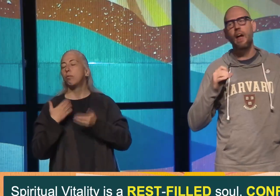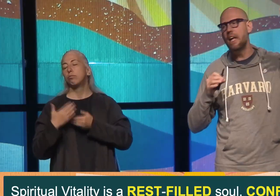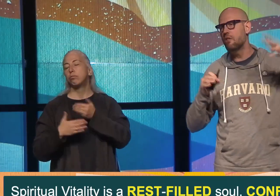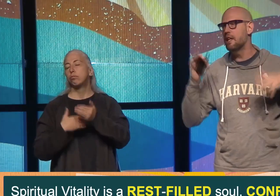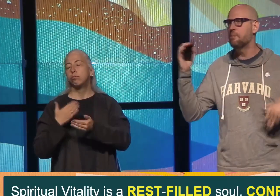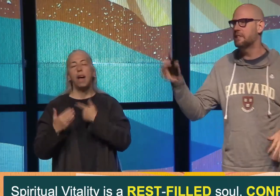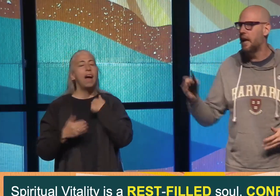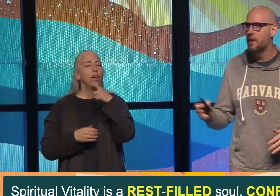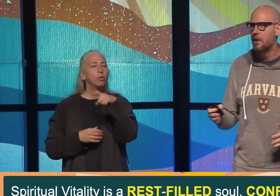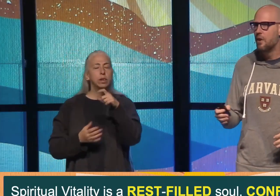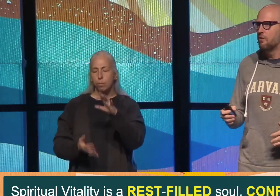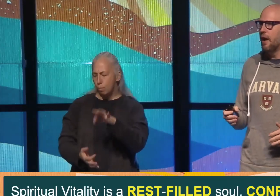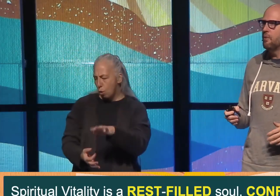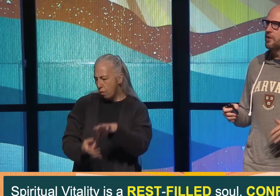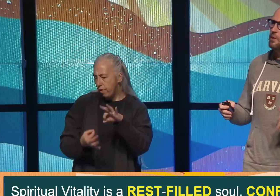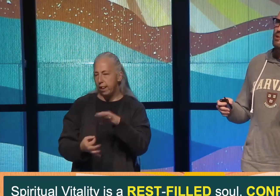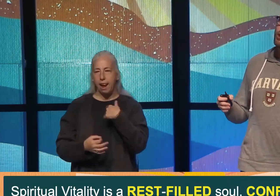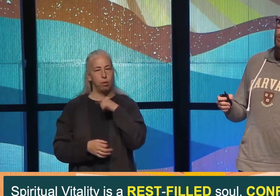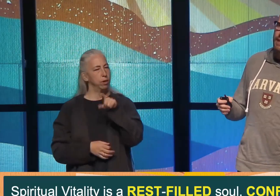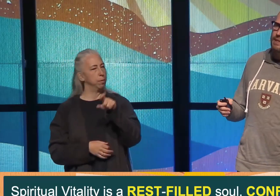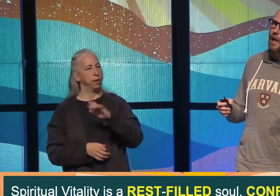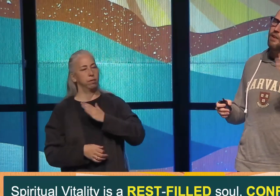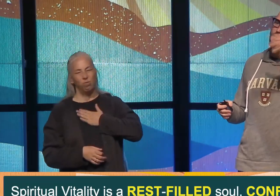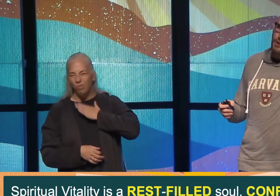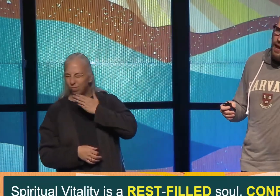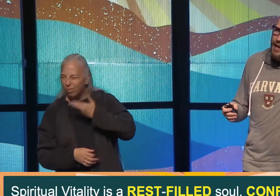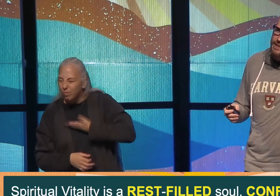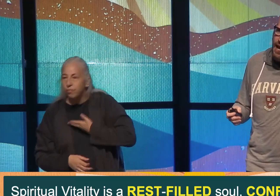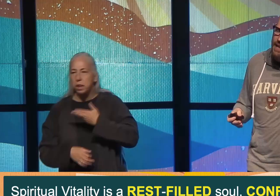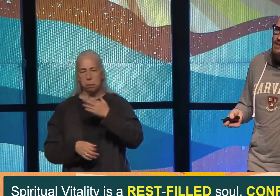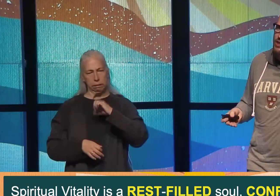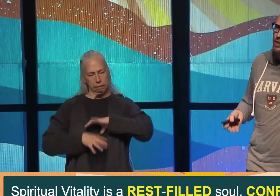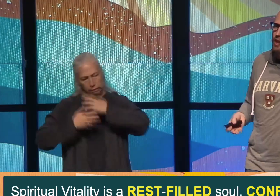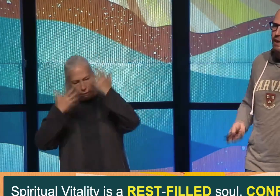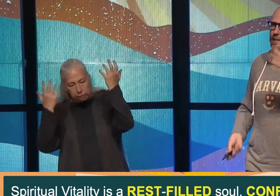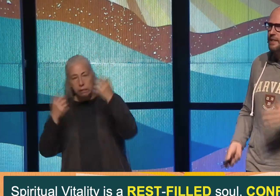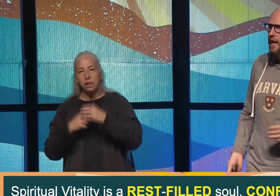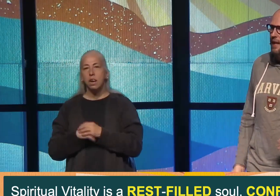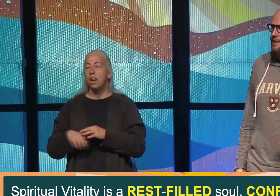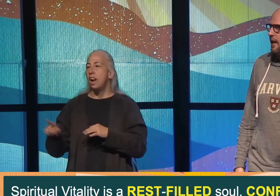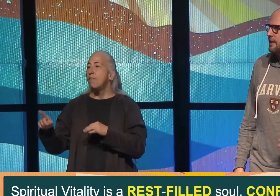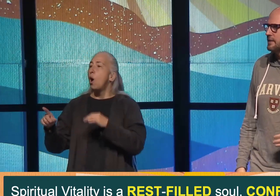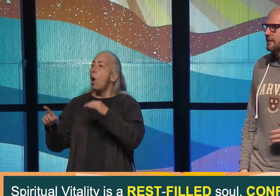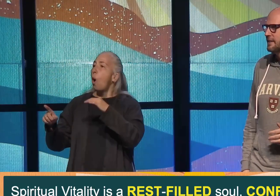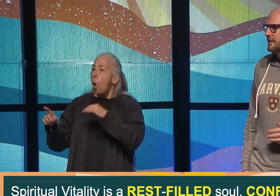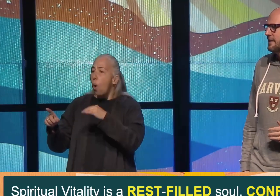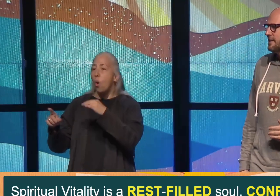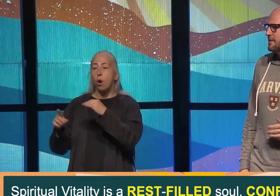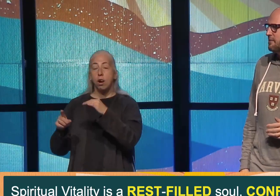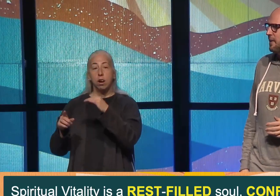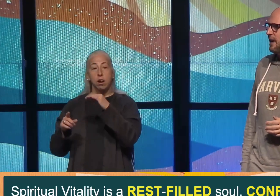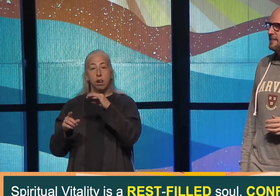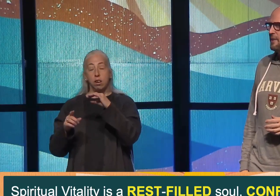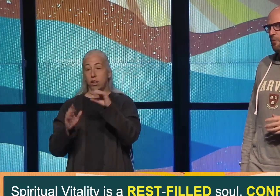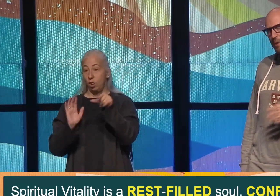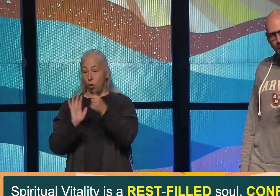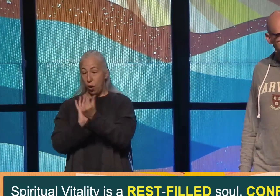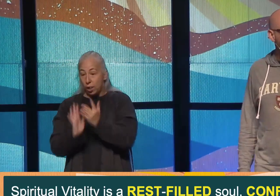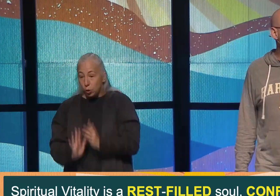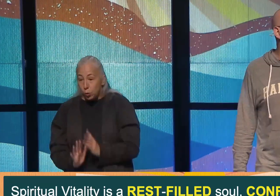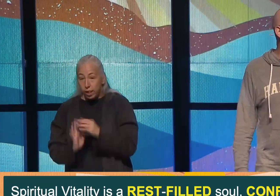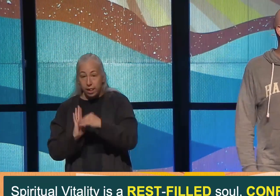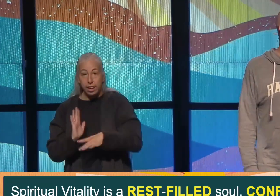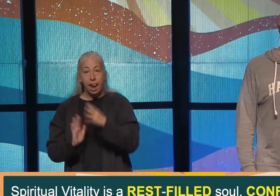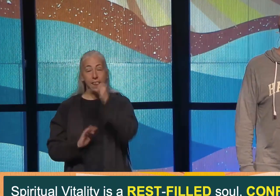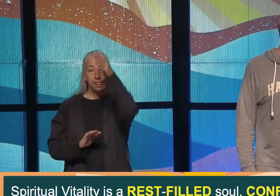have to get all angry and upset, right? When there's a balloon that's not flying as high as it should on Grads and Dads days. Right? Would have